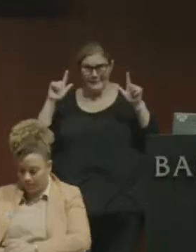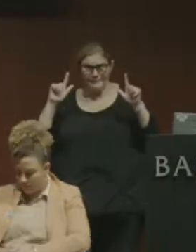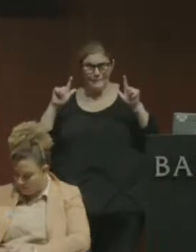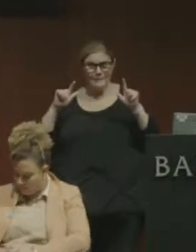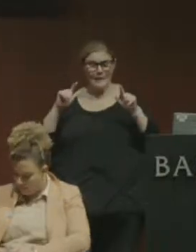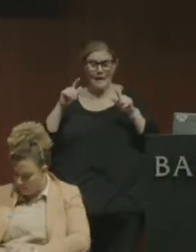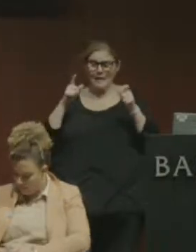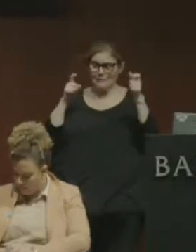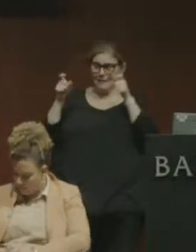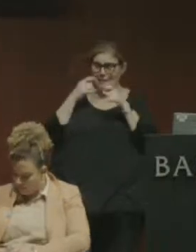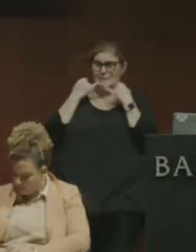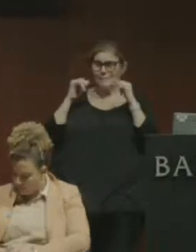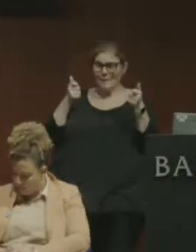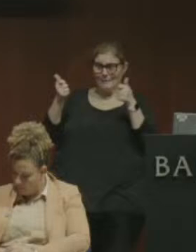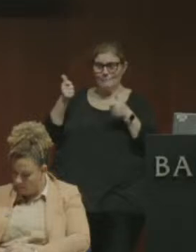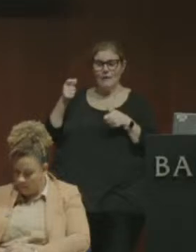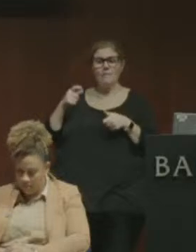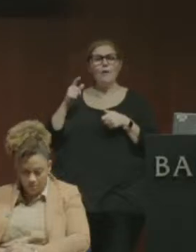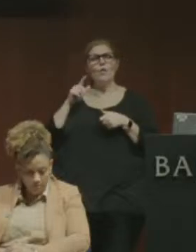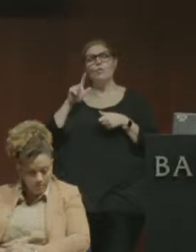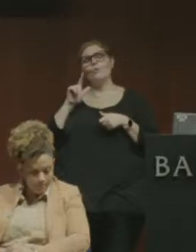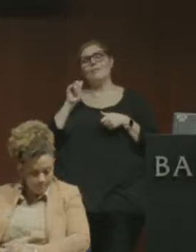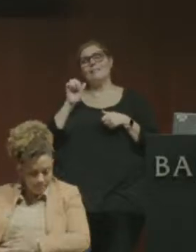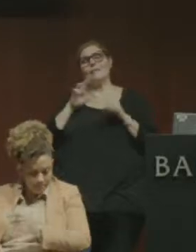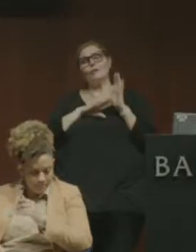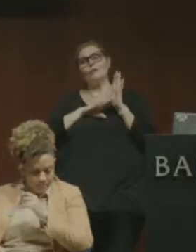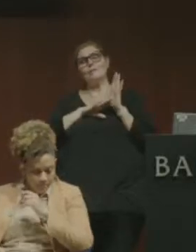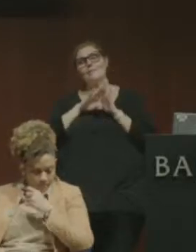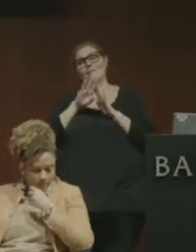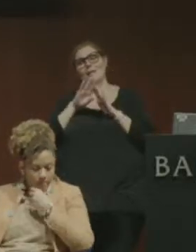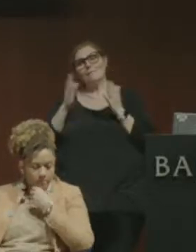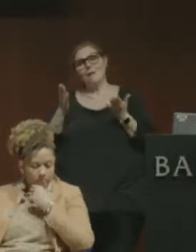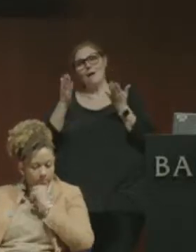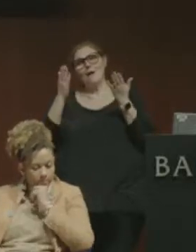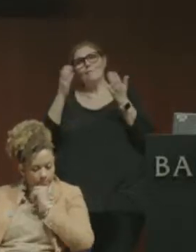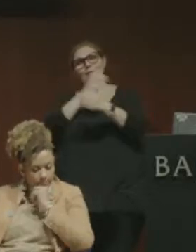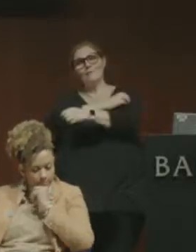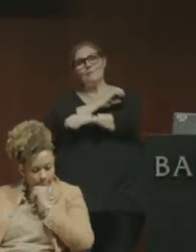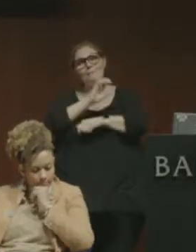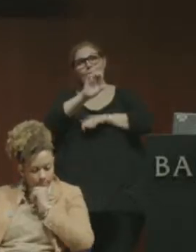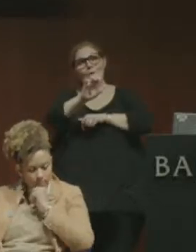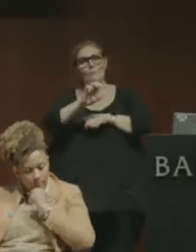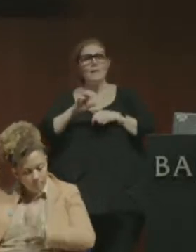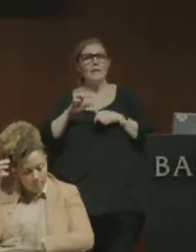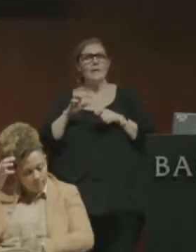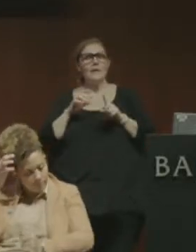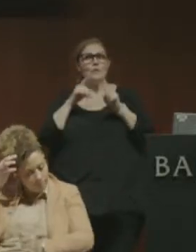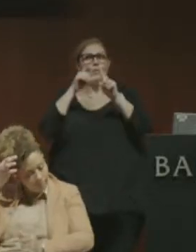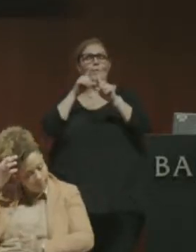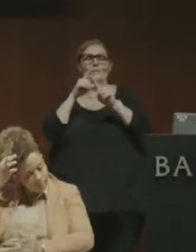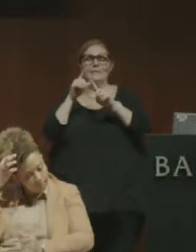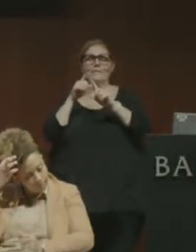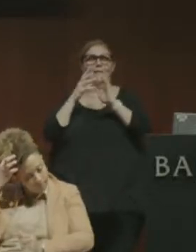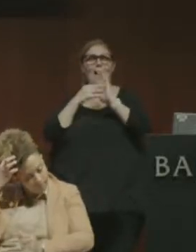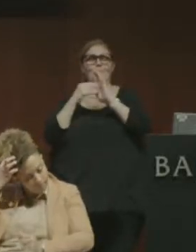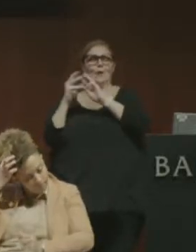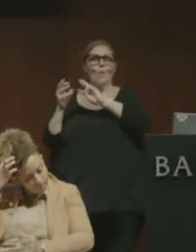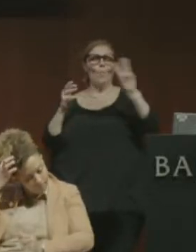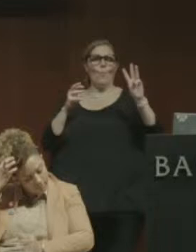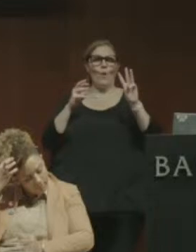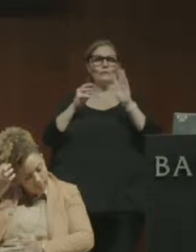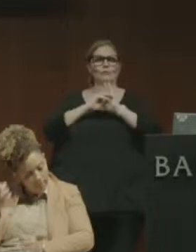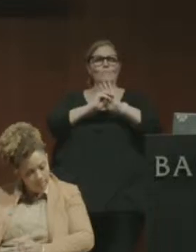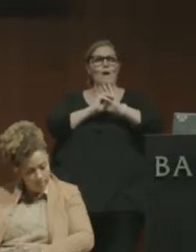sovereignty through linear development, uplift, empowerment, towards the Western model of gendered